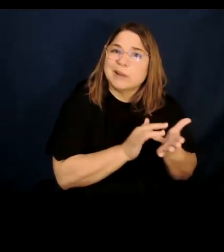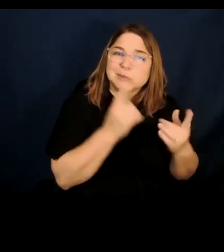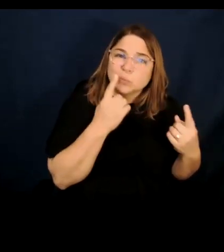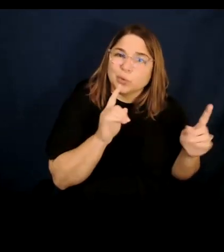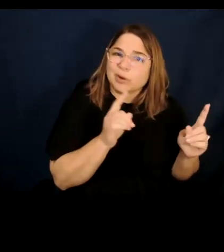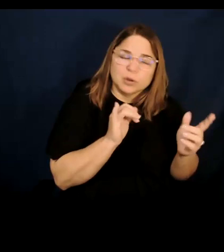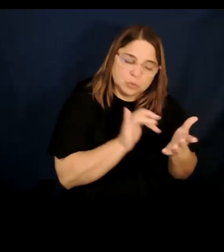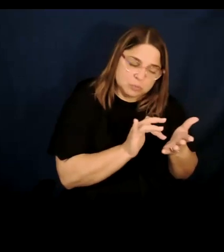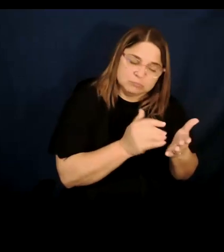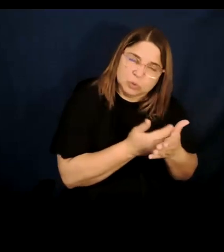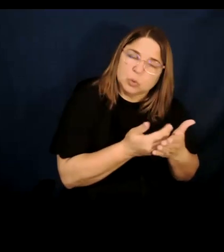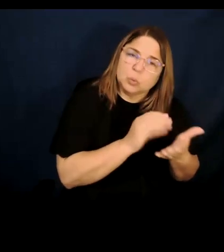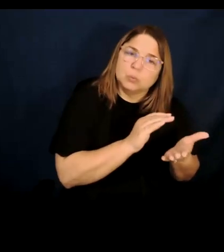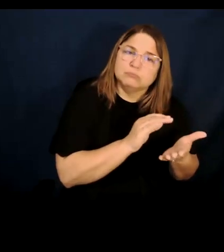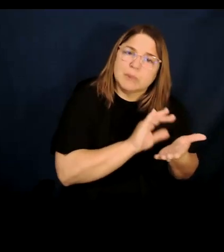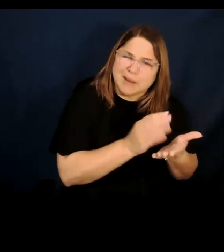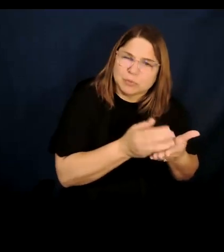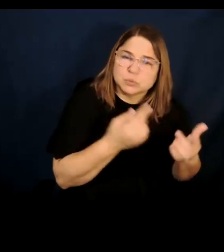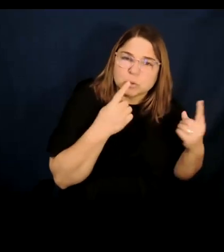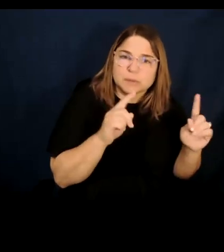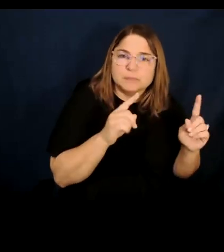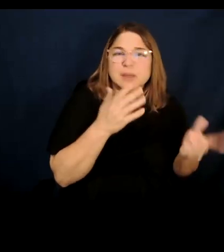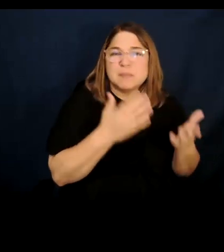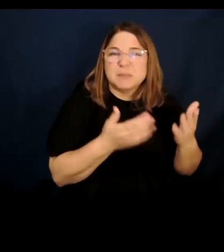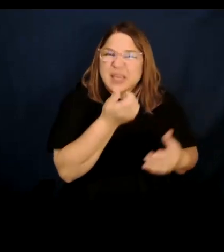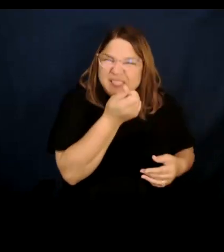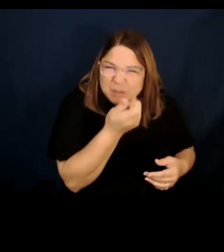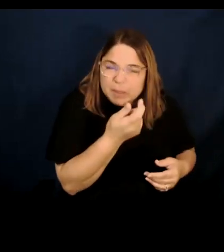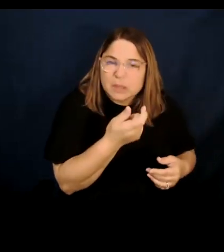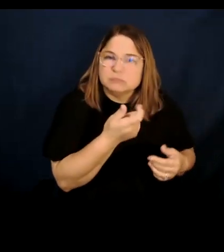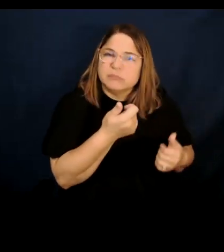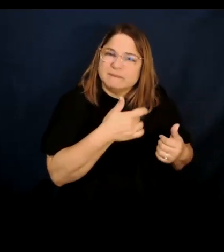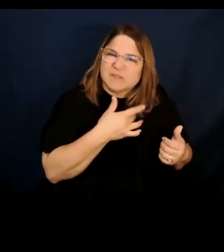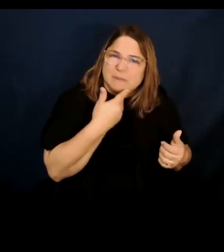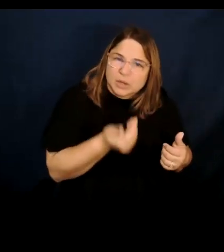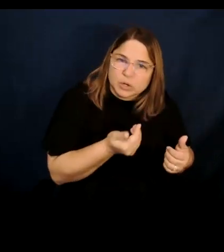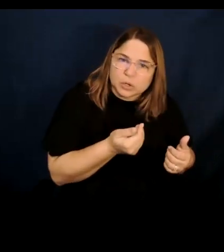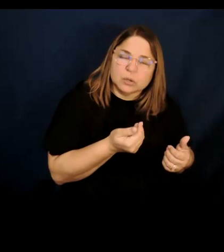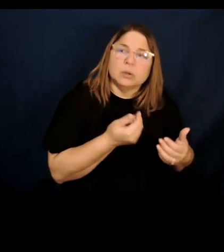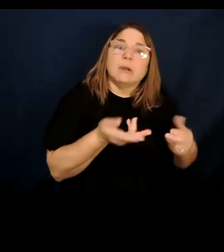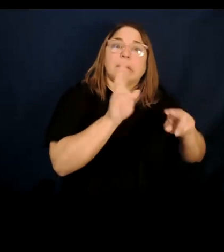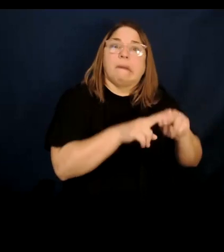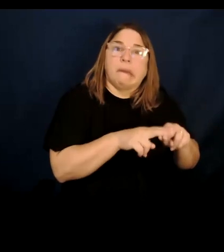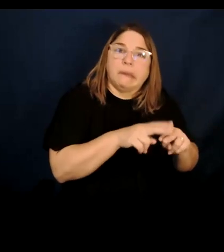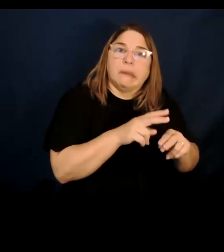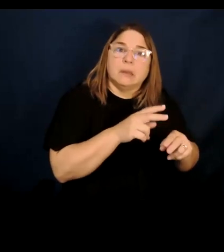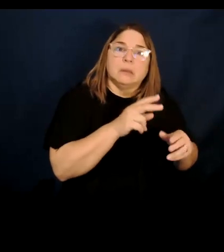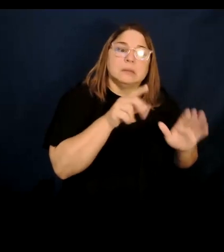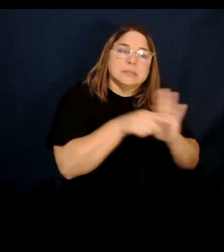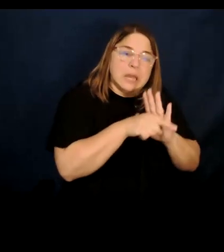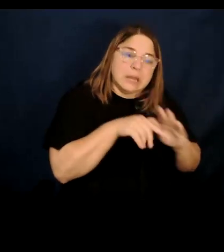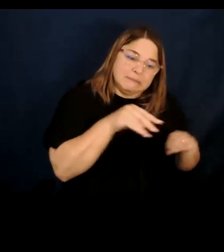working. If you had a partial effect, he may raise again your dosage or wait for another 2 weeks while you're experiencing all those side